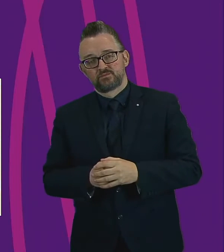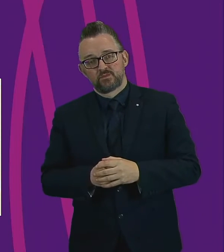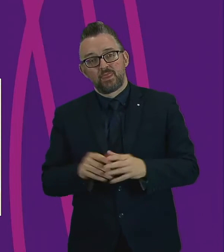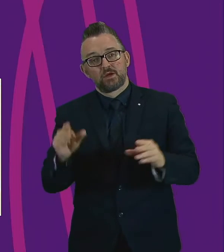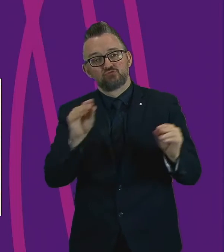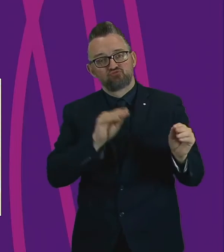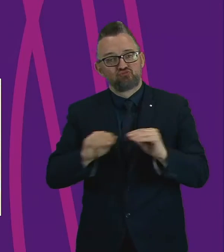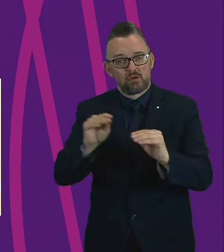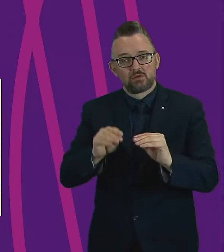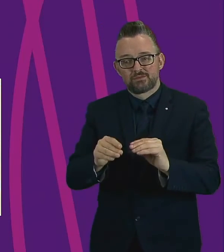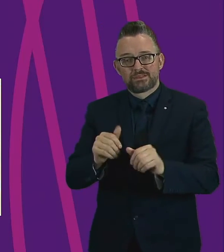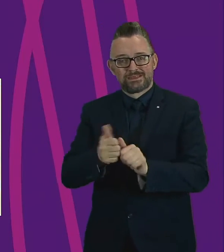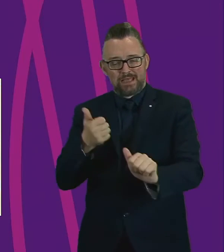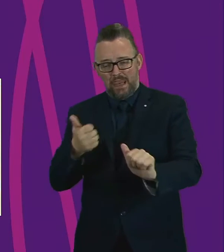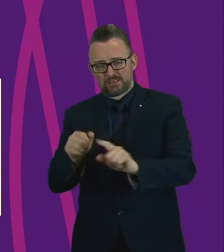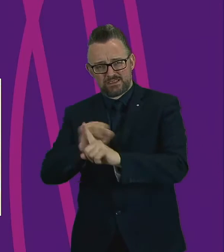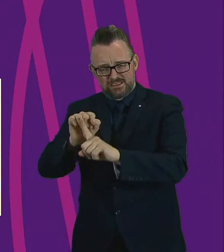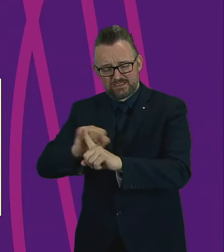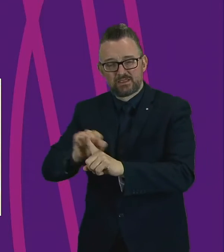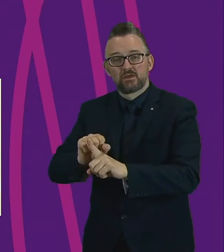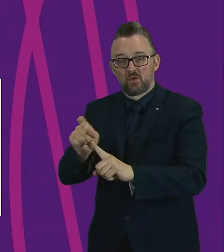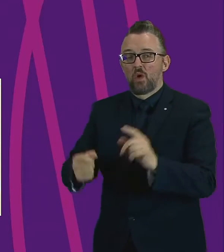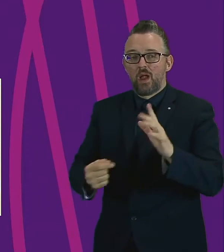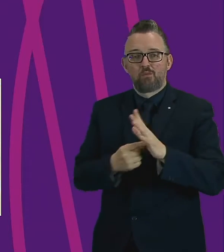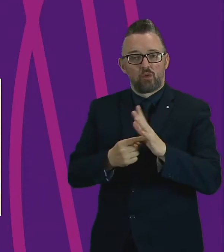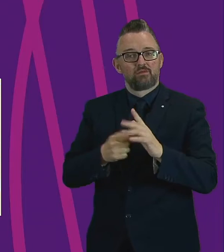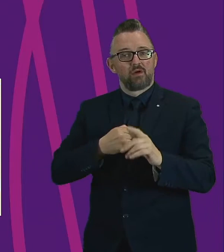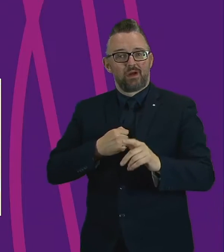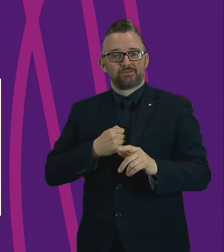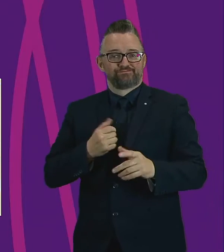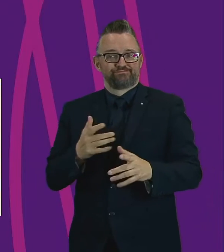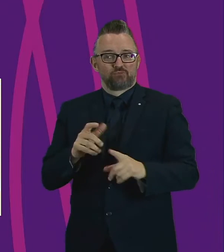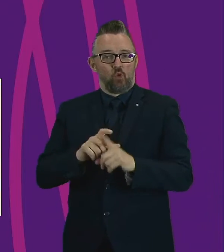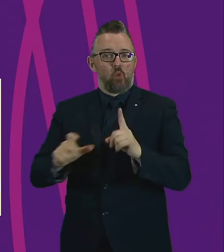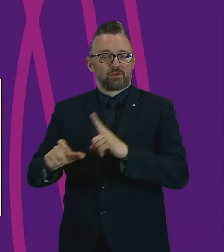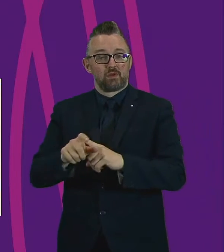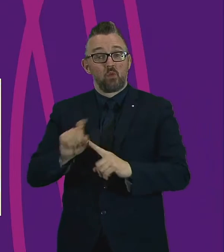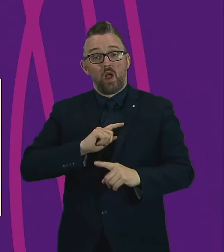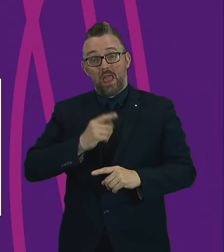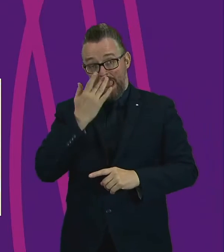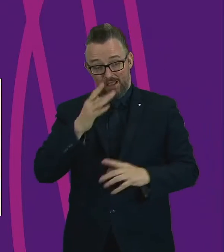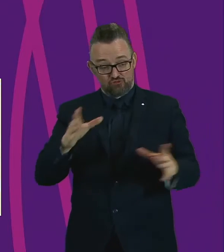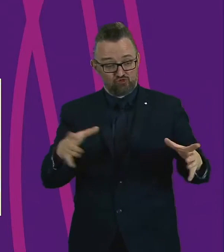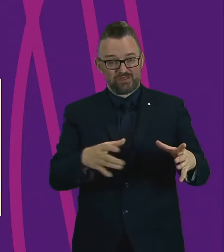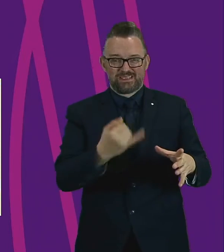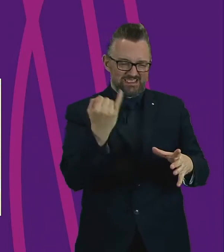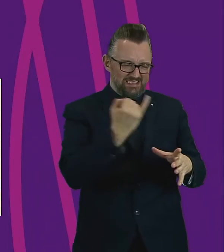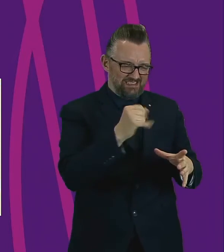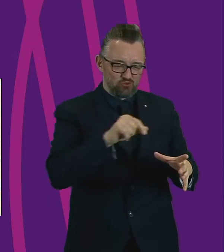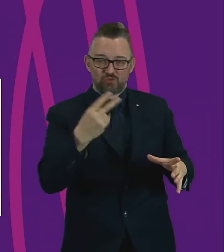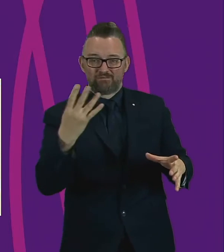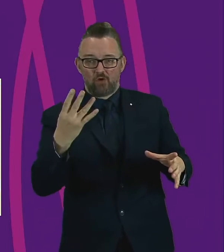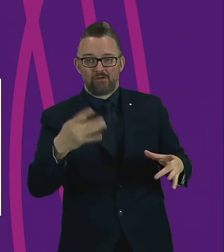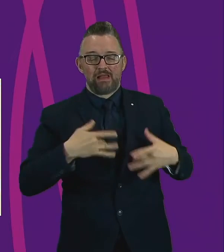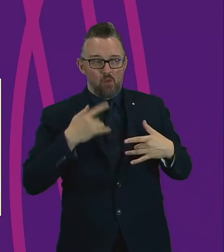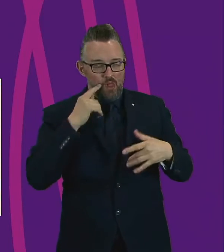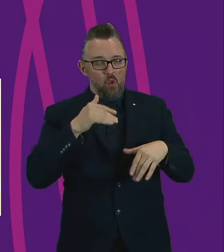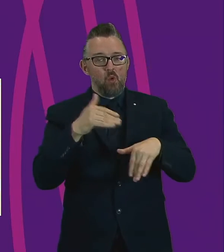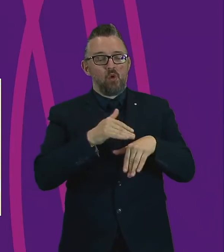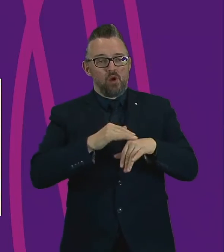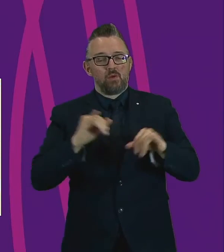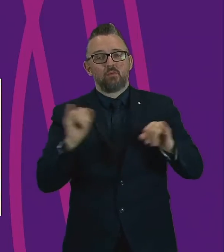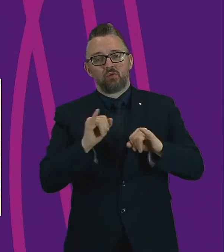important too, especially for our young people. The Economy Committee heard how the 16 to 24 age group will be hardest hit by job